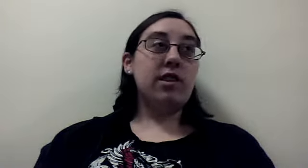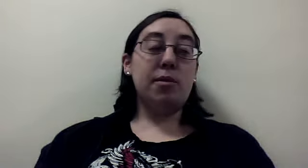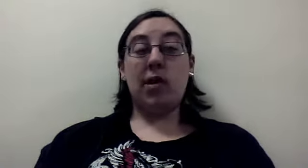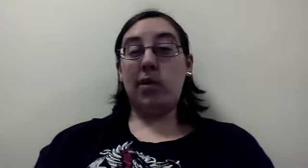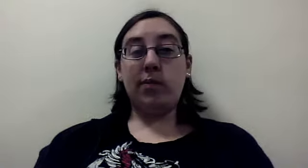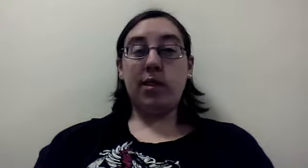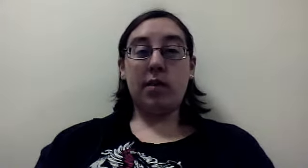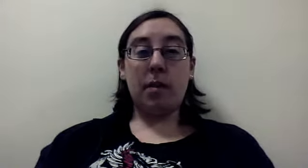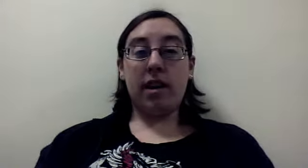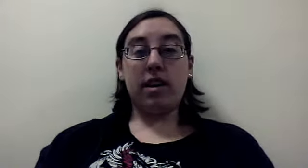typical of America.